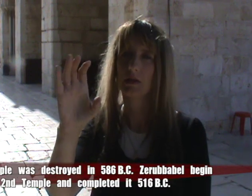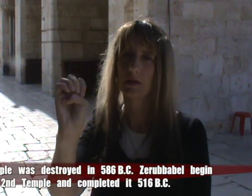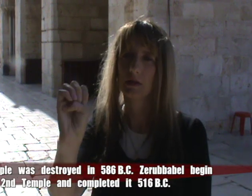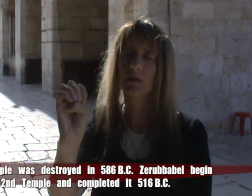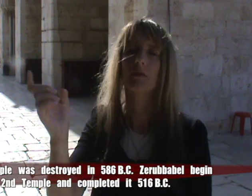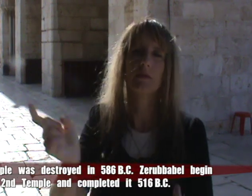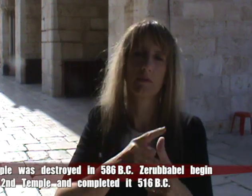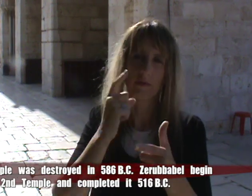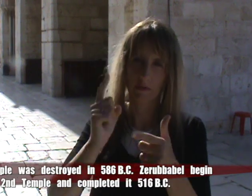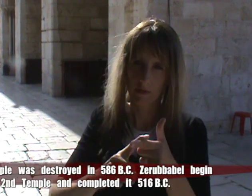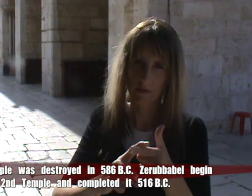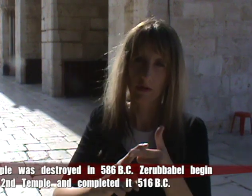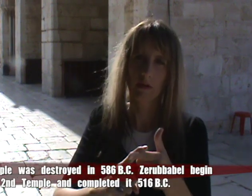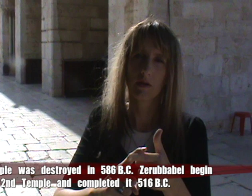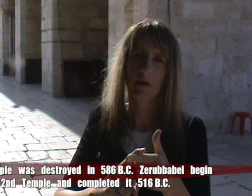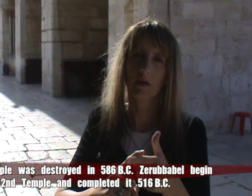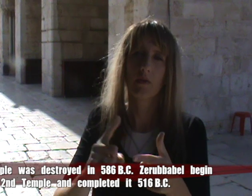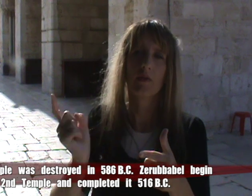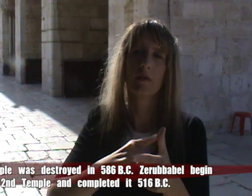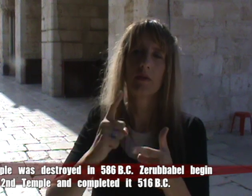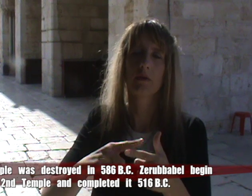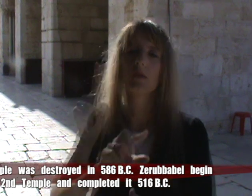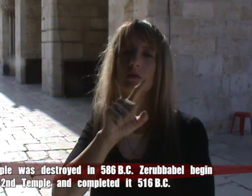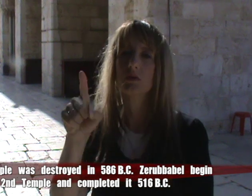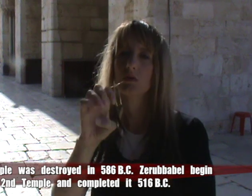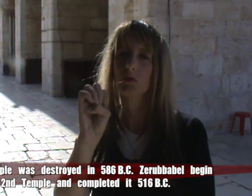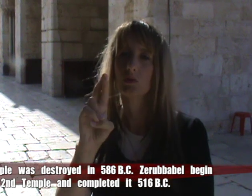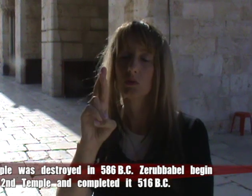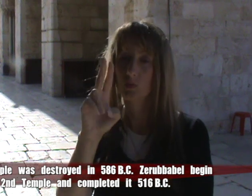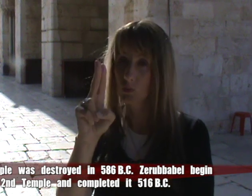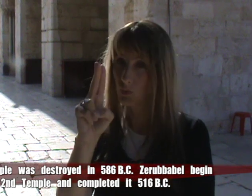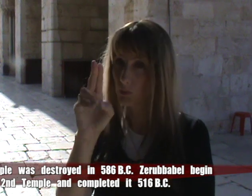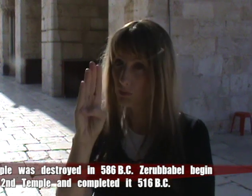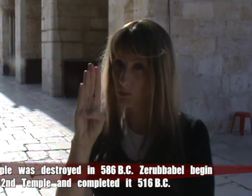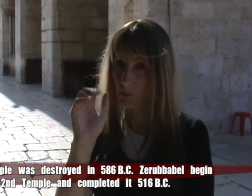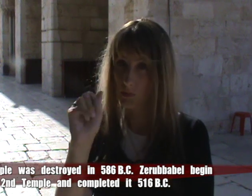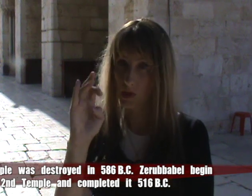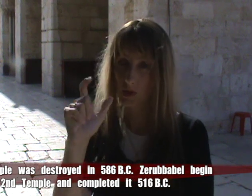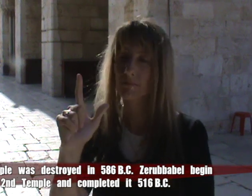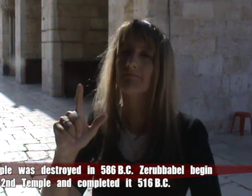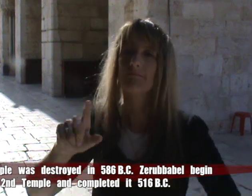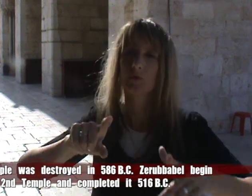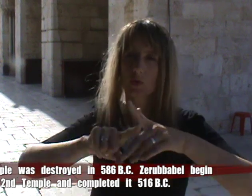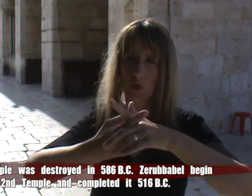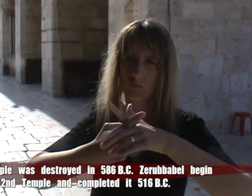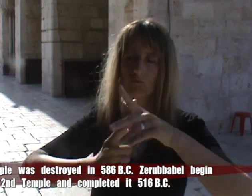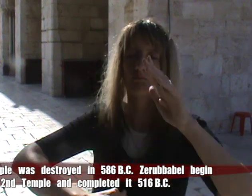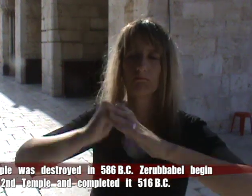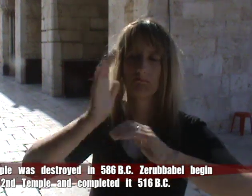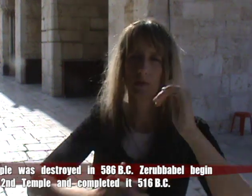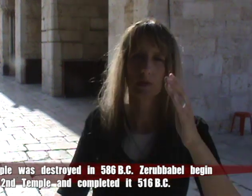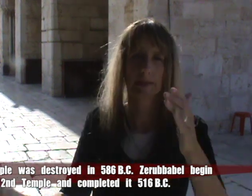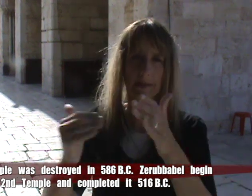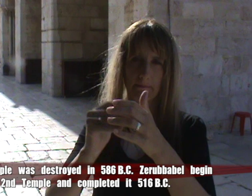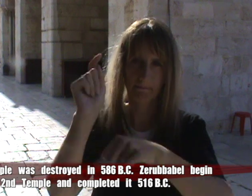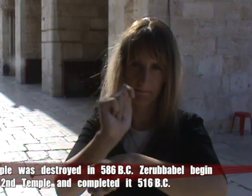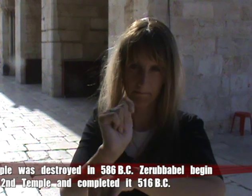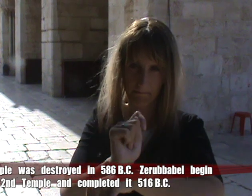BC. And then Zerubbabel began building the second temple